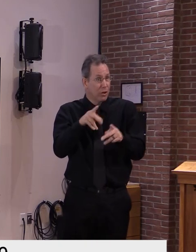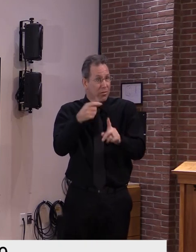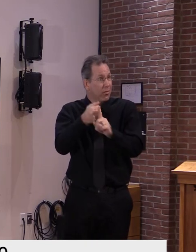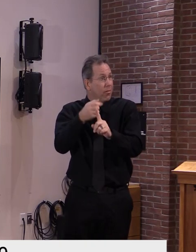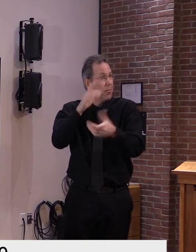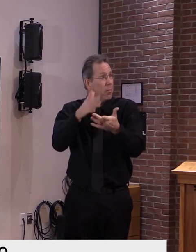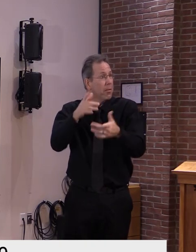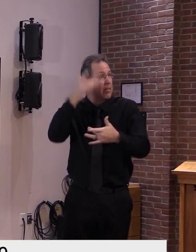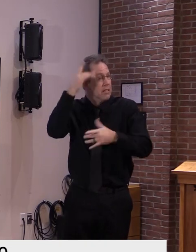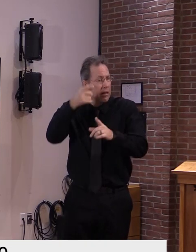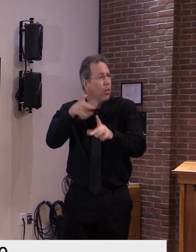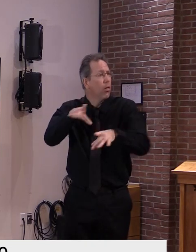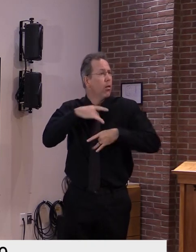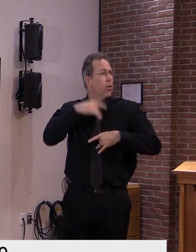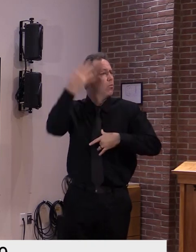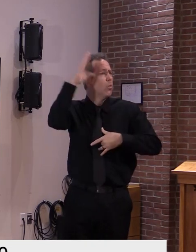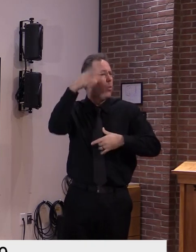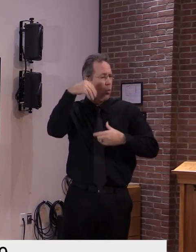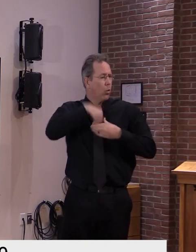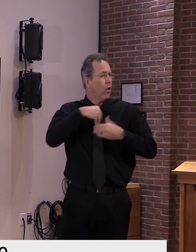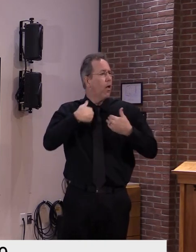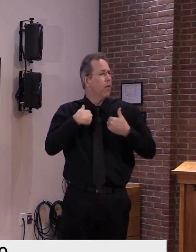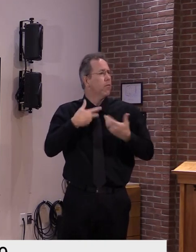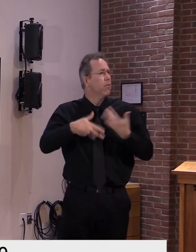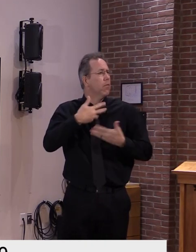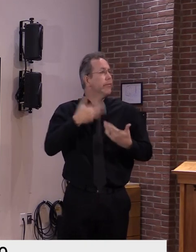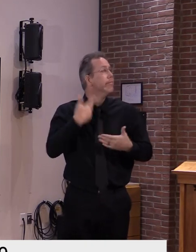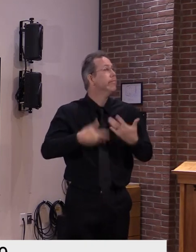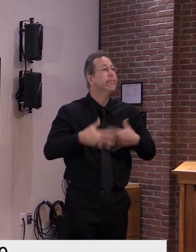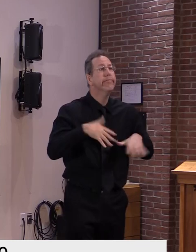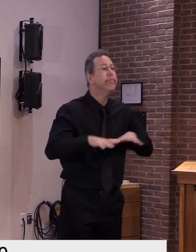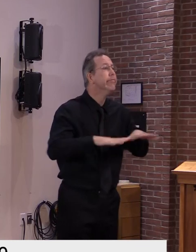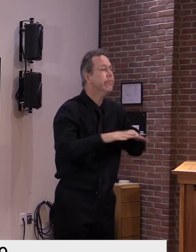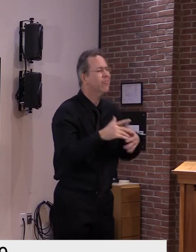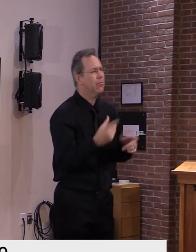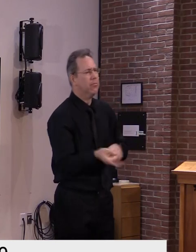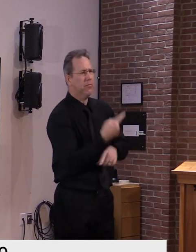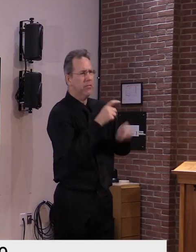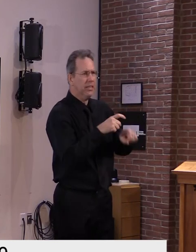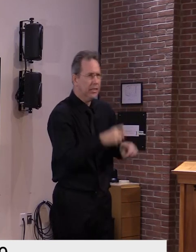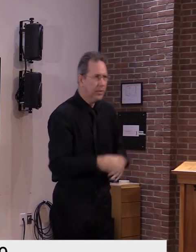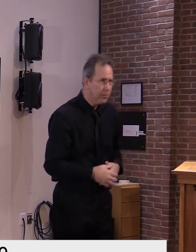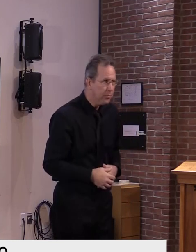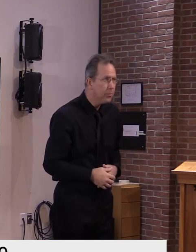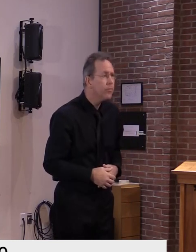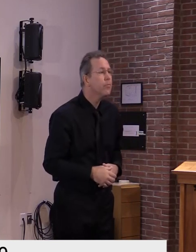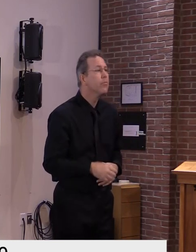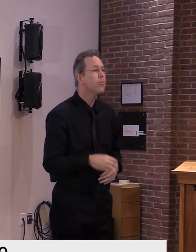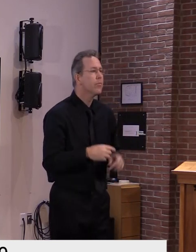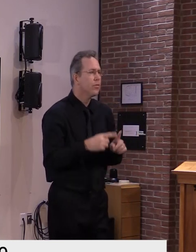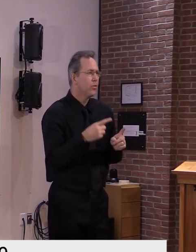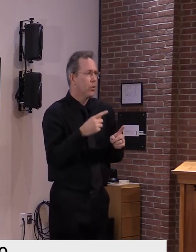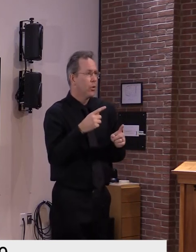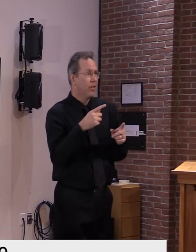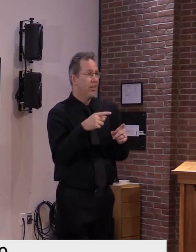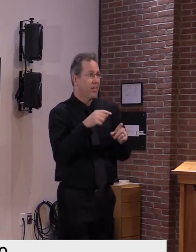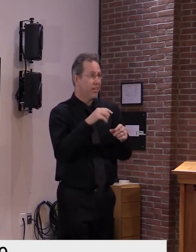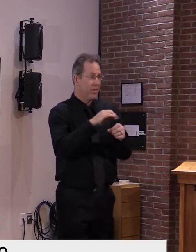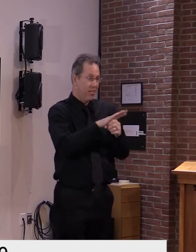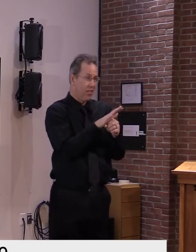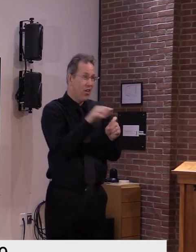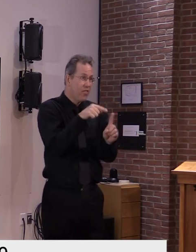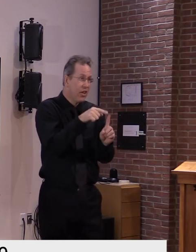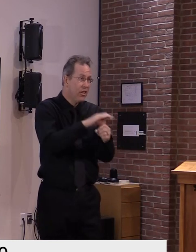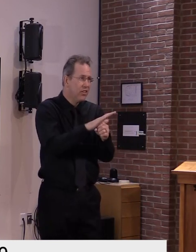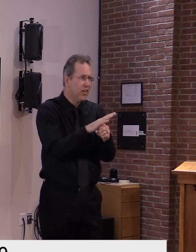the power that this virus has over us in this country and in this world, and that's how it can